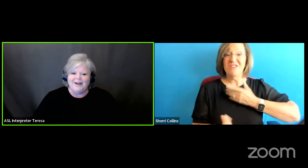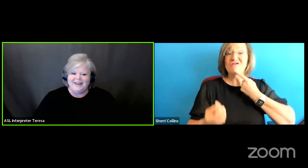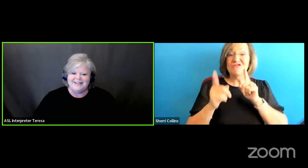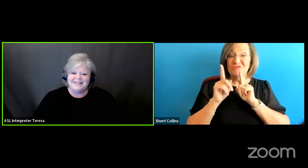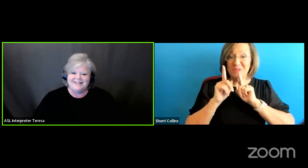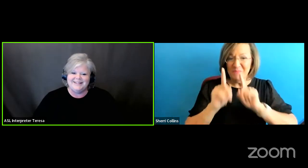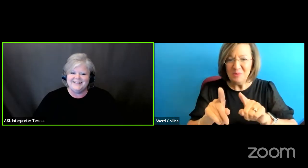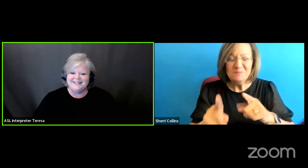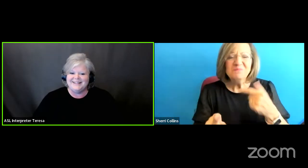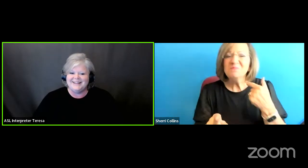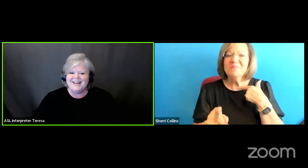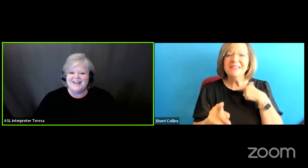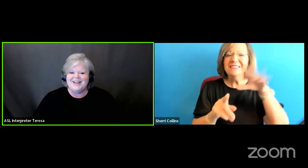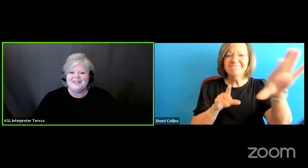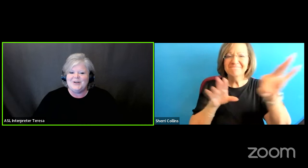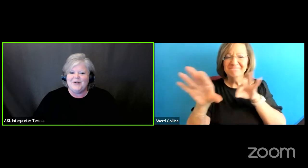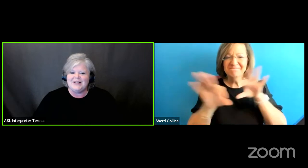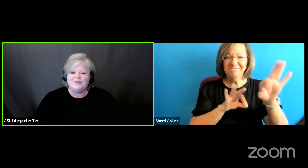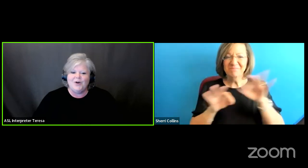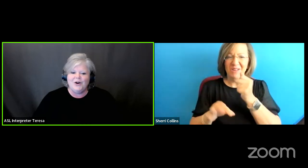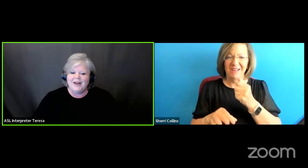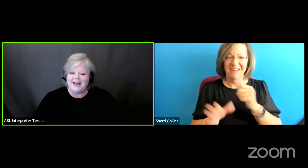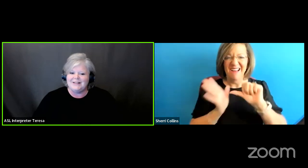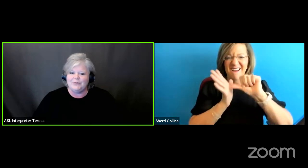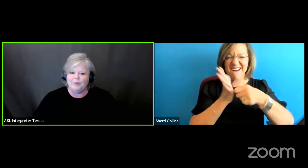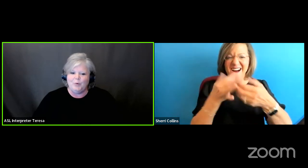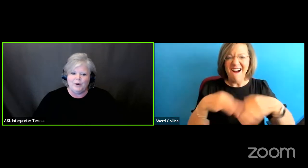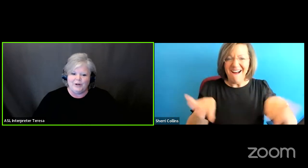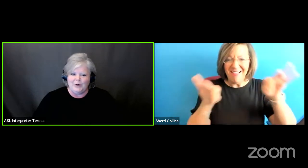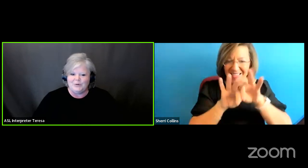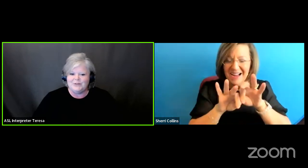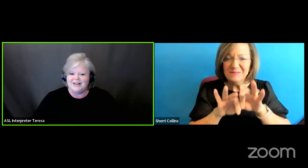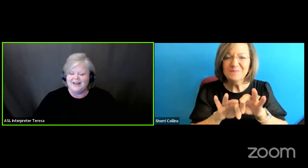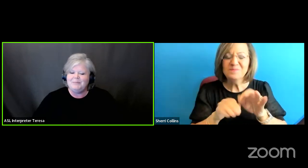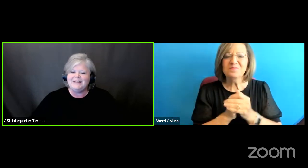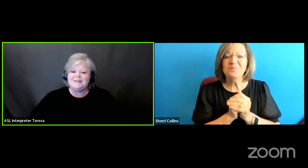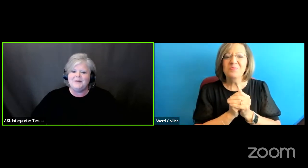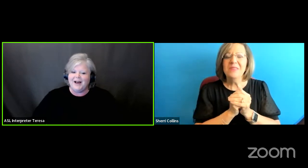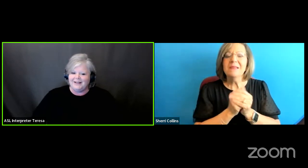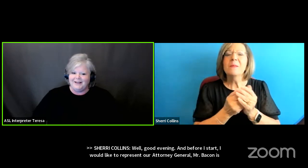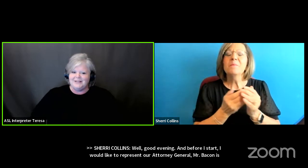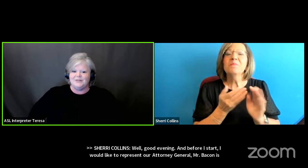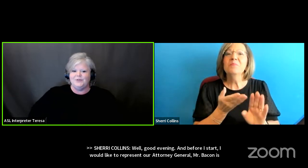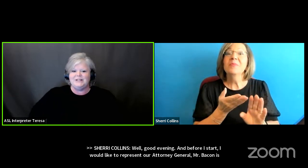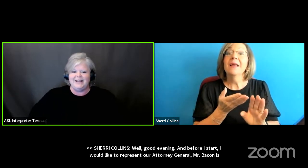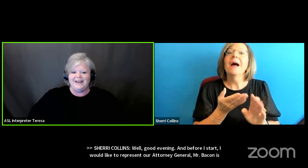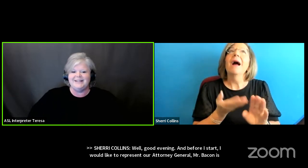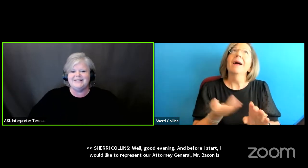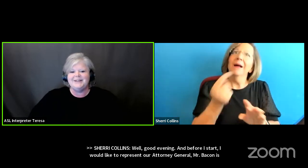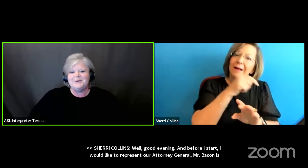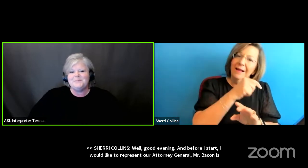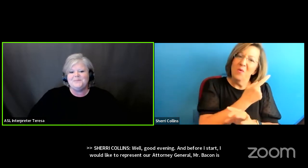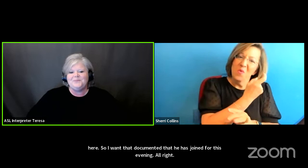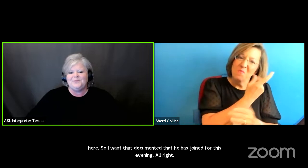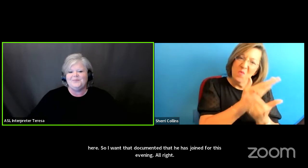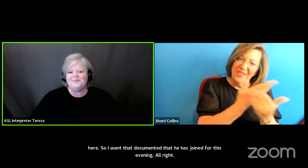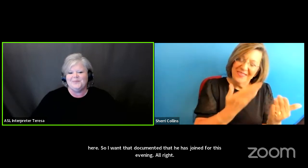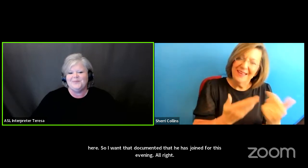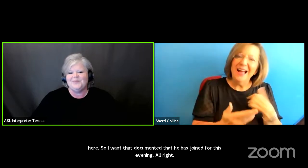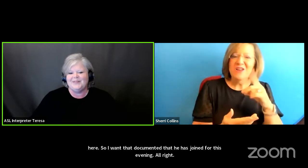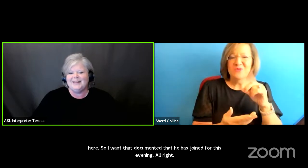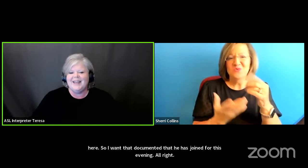All right. So as far as the report goes, I picked some highlights for tonight.